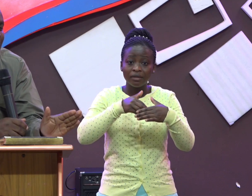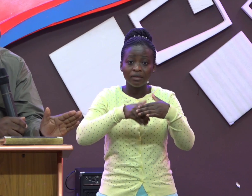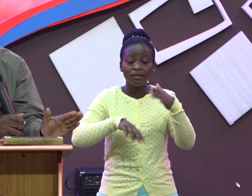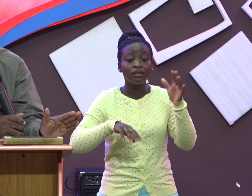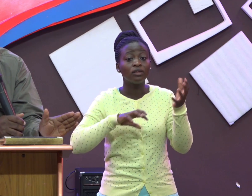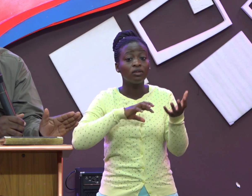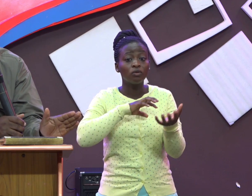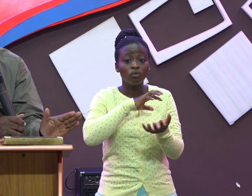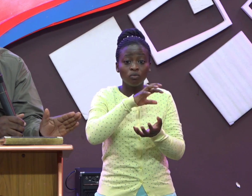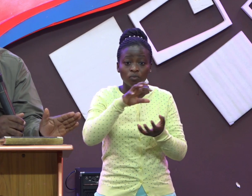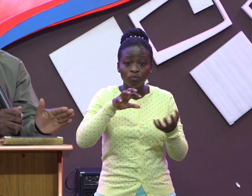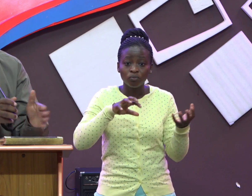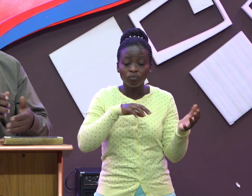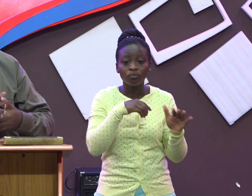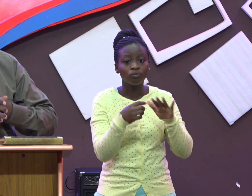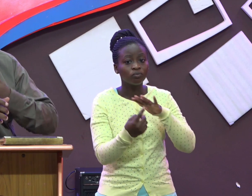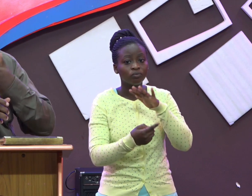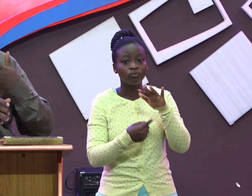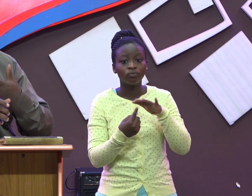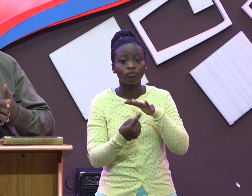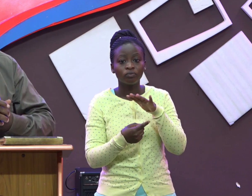situations, even in dangerous situations,